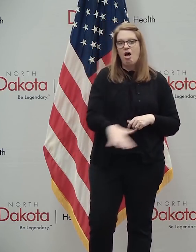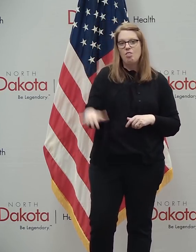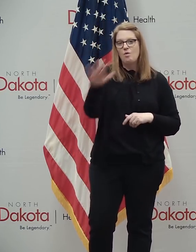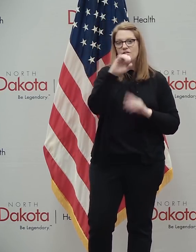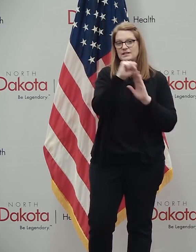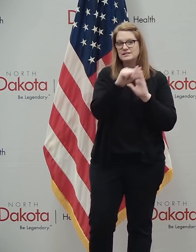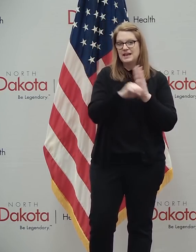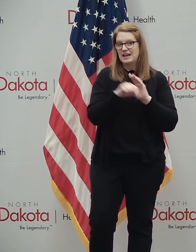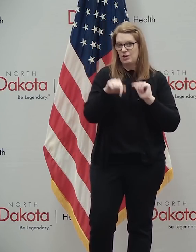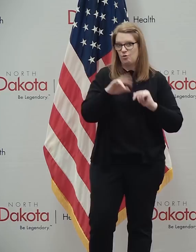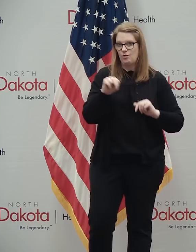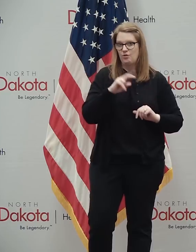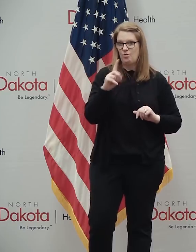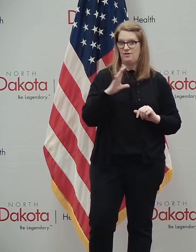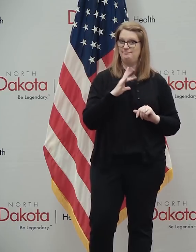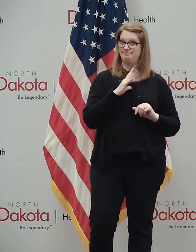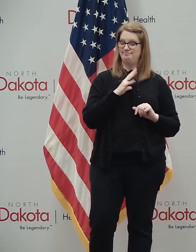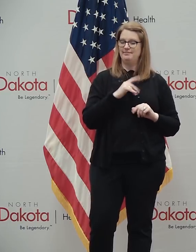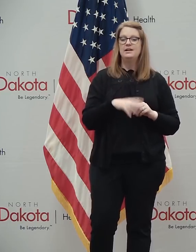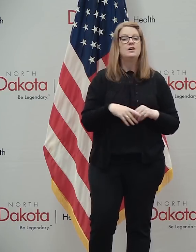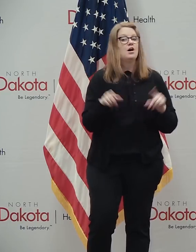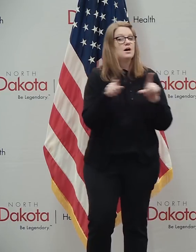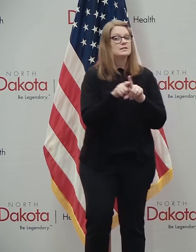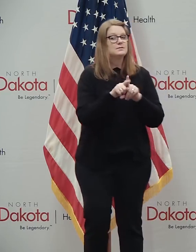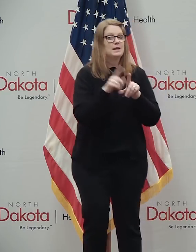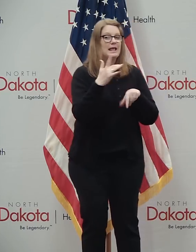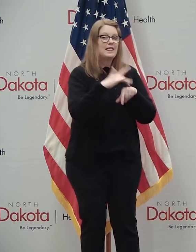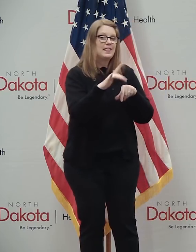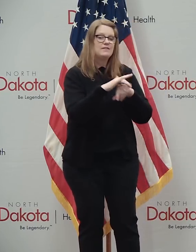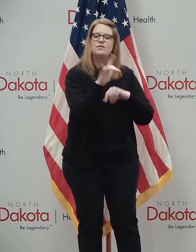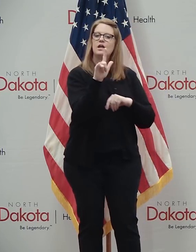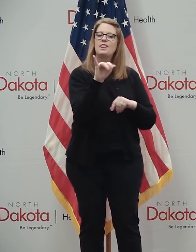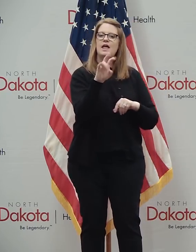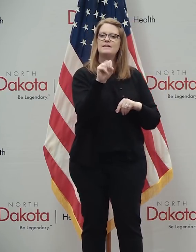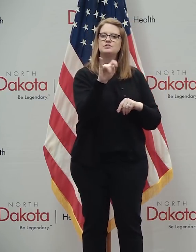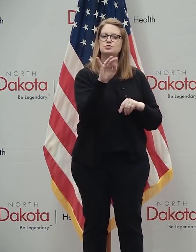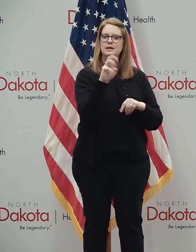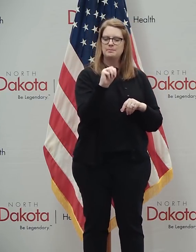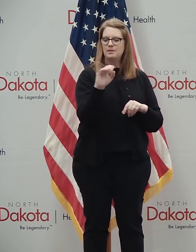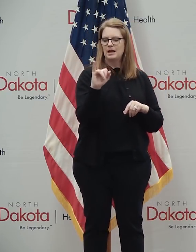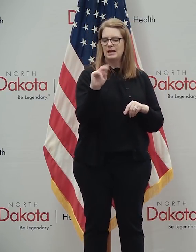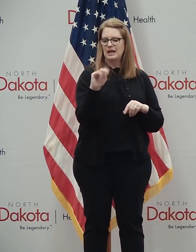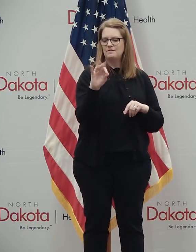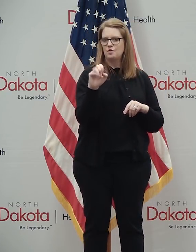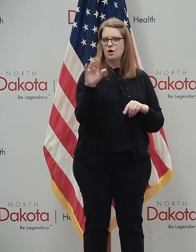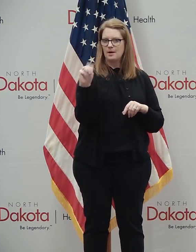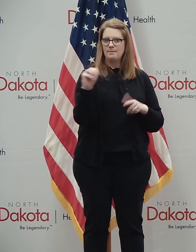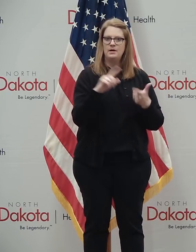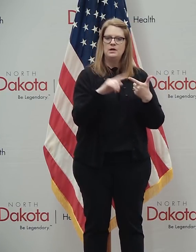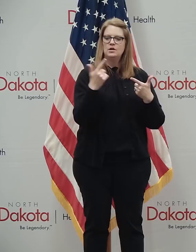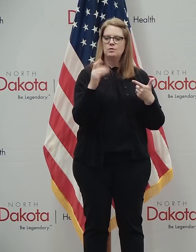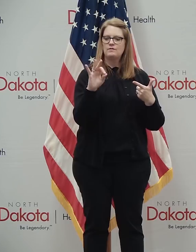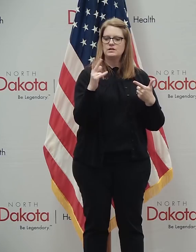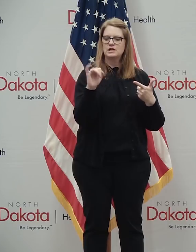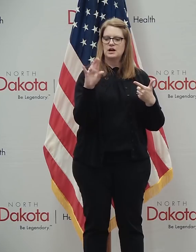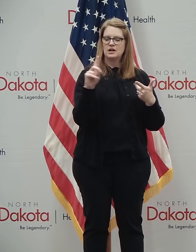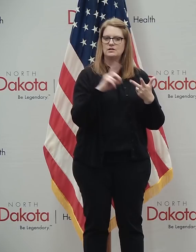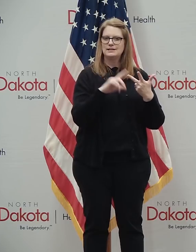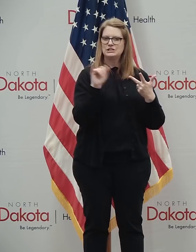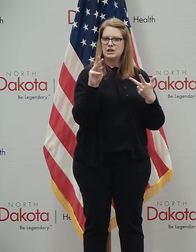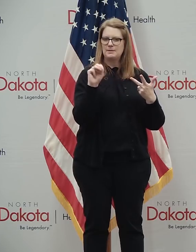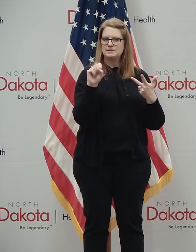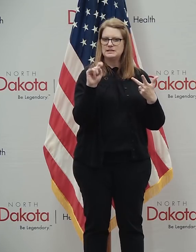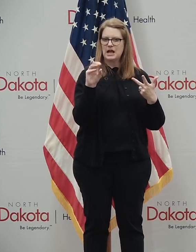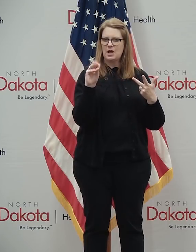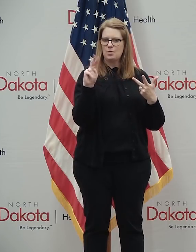Dakota. It will also be available for live stream on Inforum, Grand Forks Herald, Jamestown Sun,